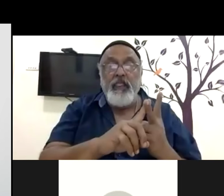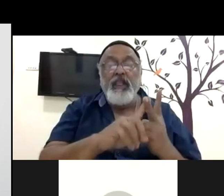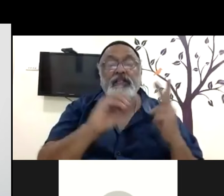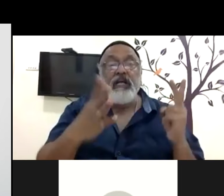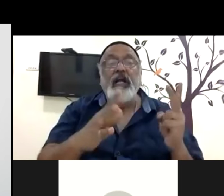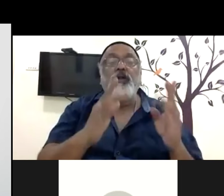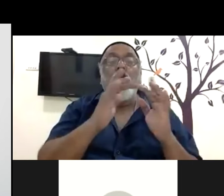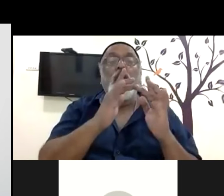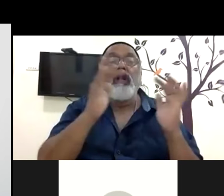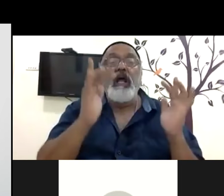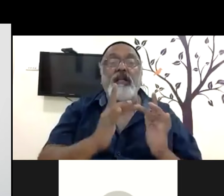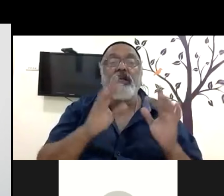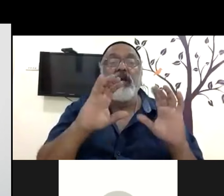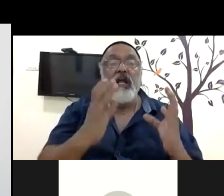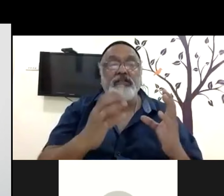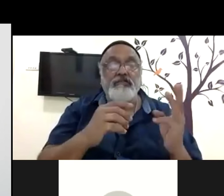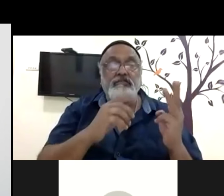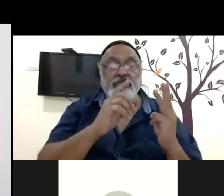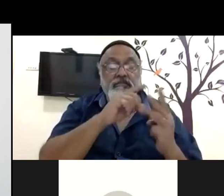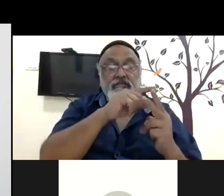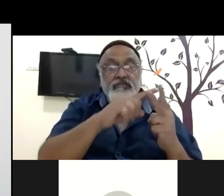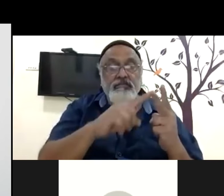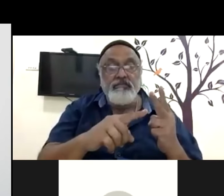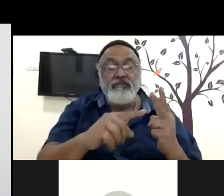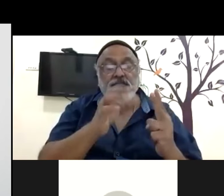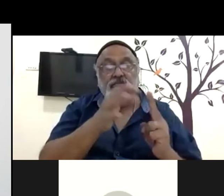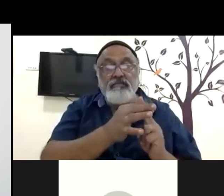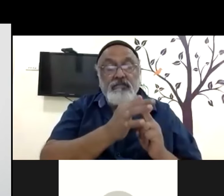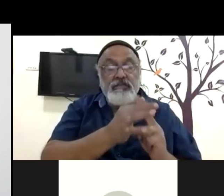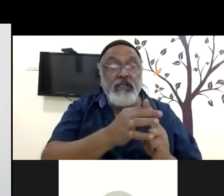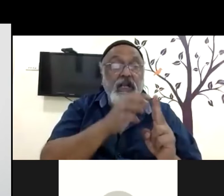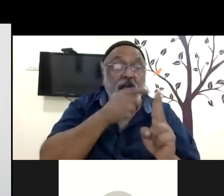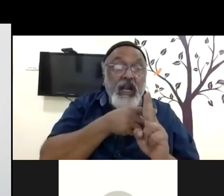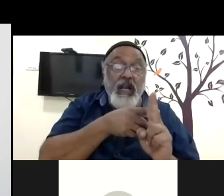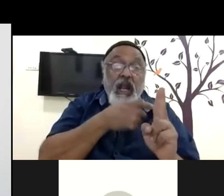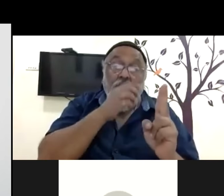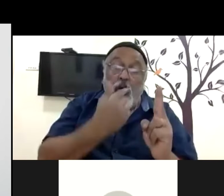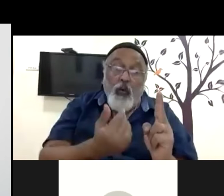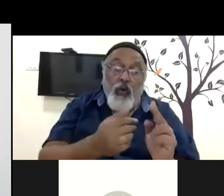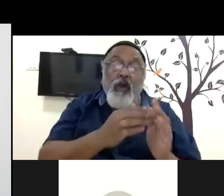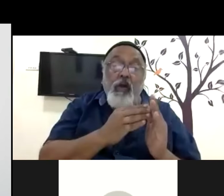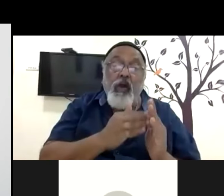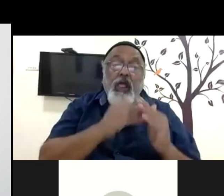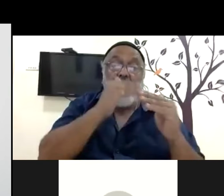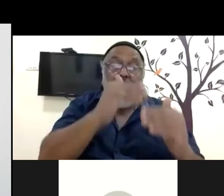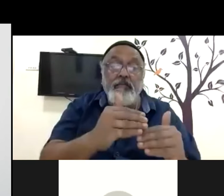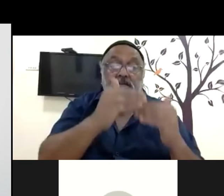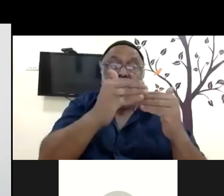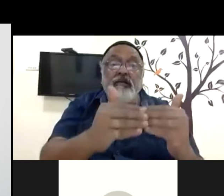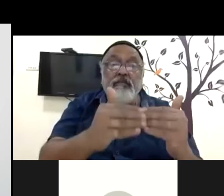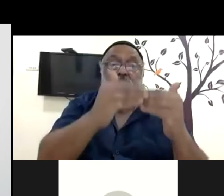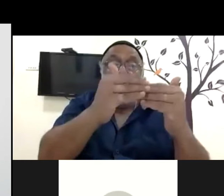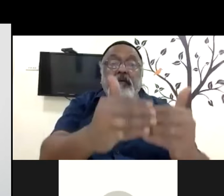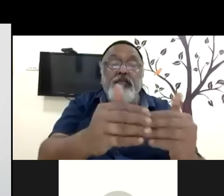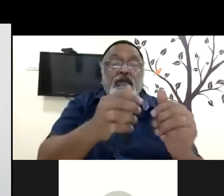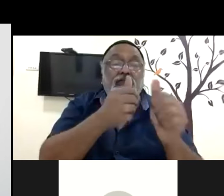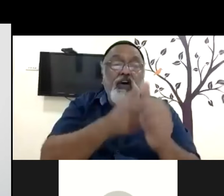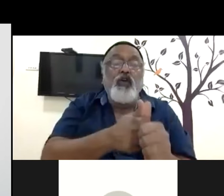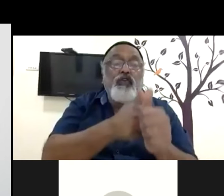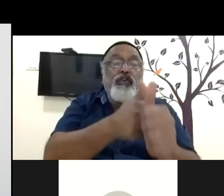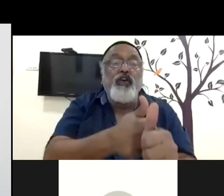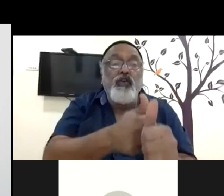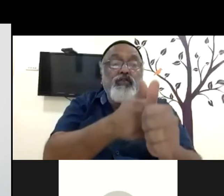that's my cohort, and in that now I can follow them and see how their choices for further